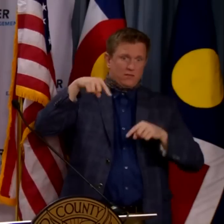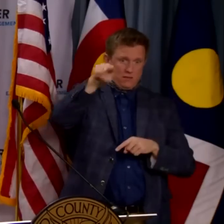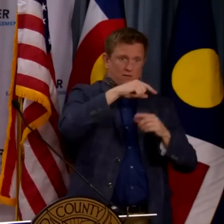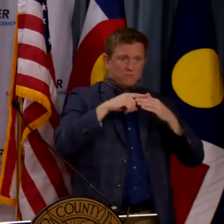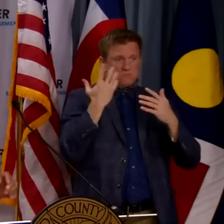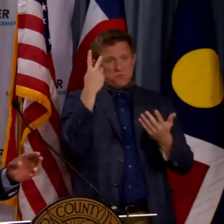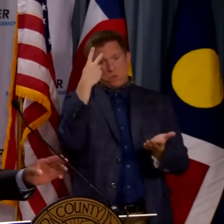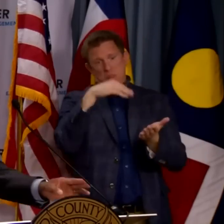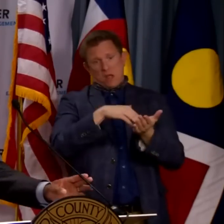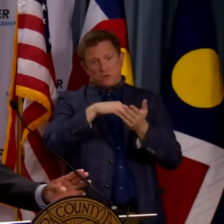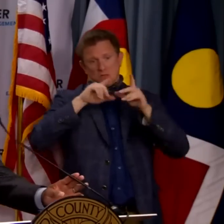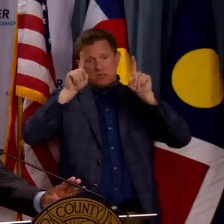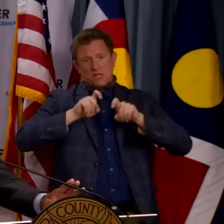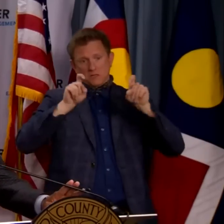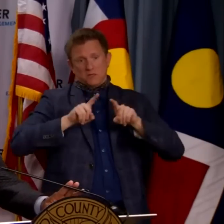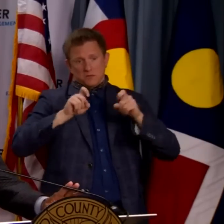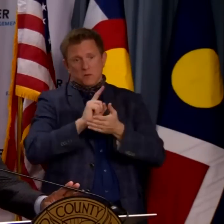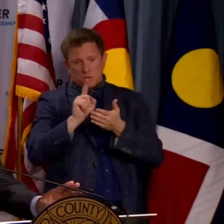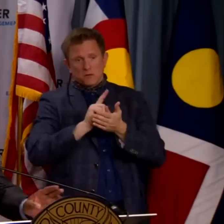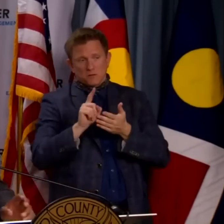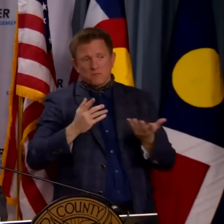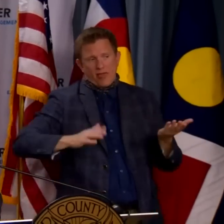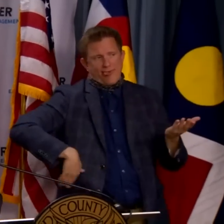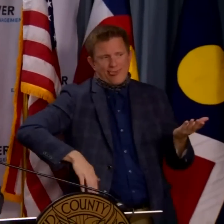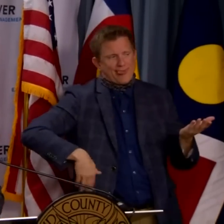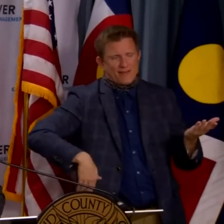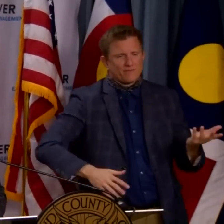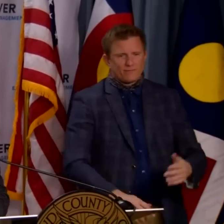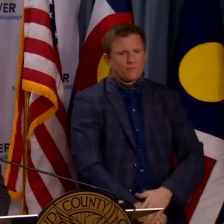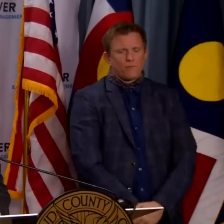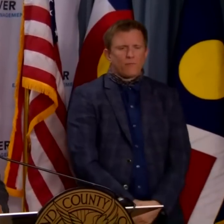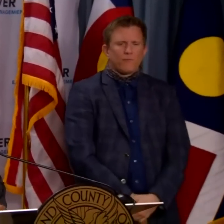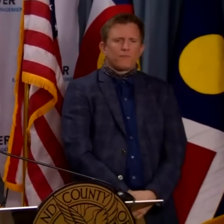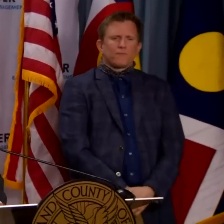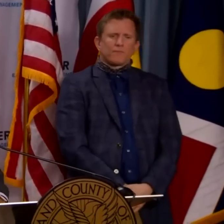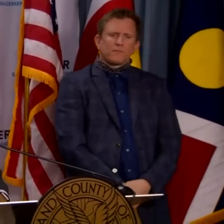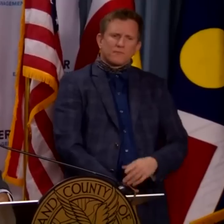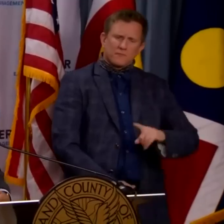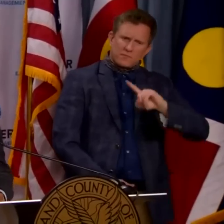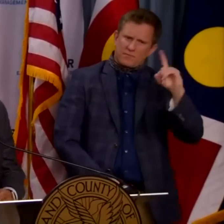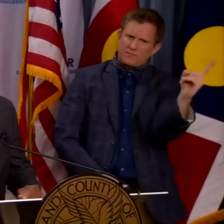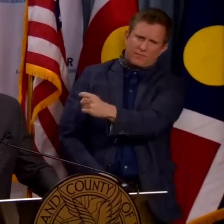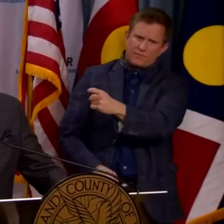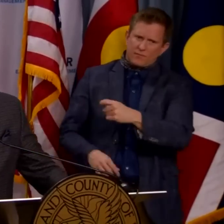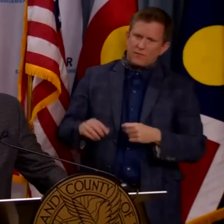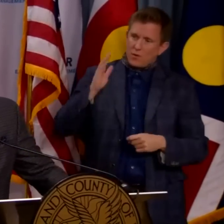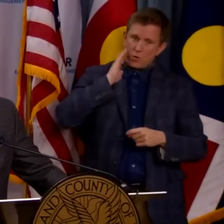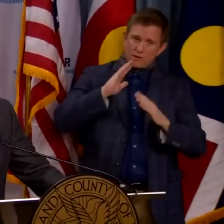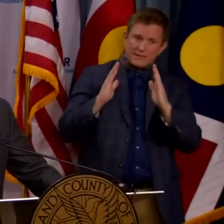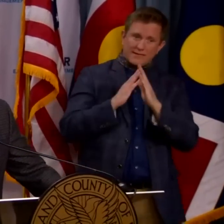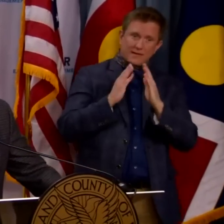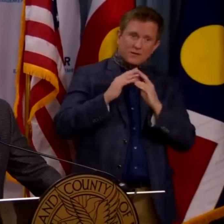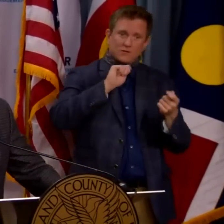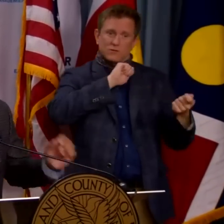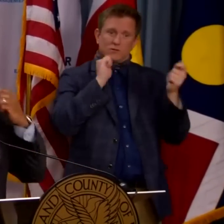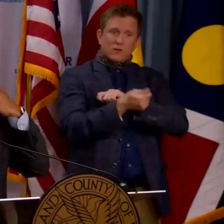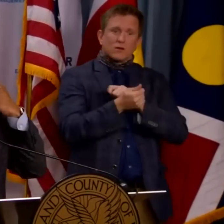week. We are not there yet. We are building capacity with our partners throughout the city, particularly